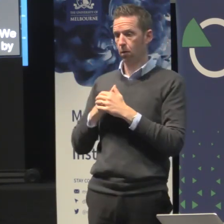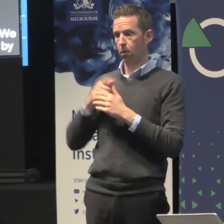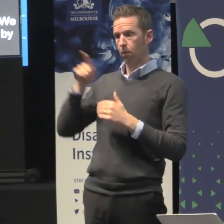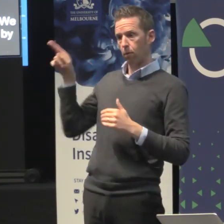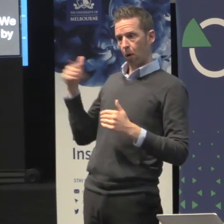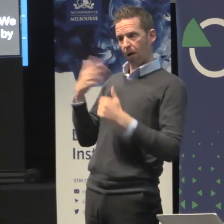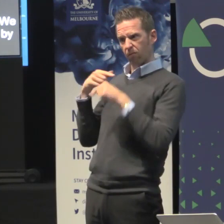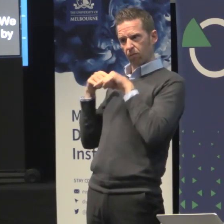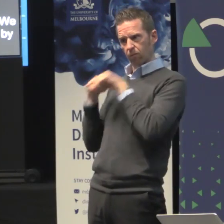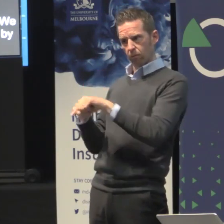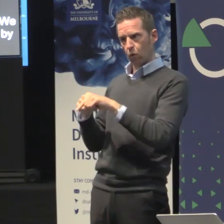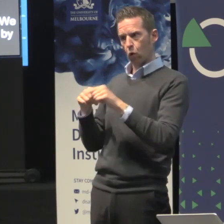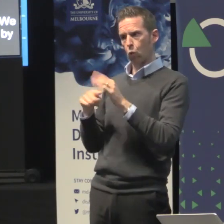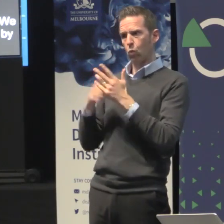safe.